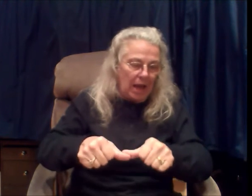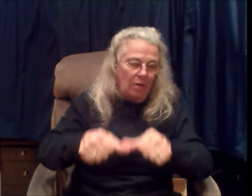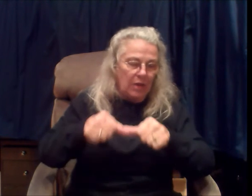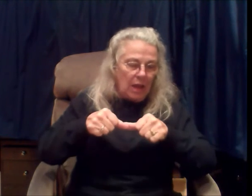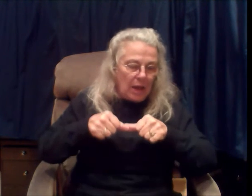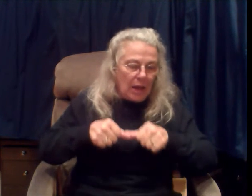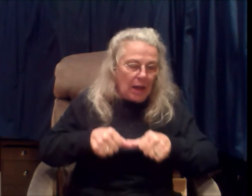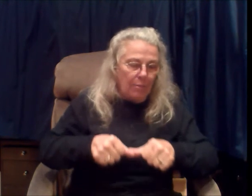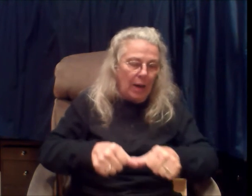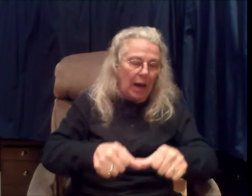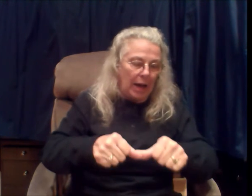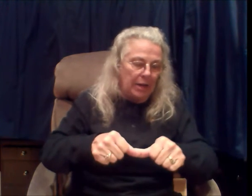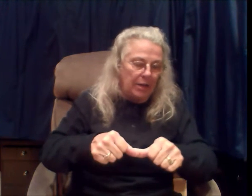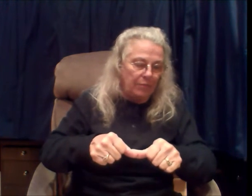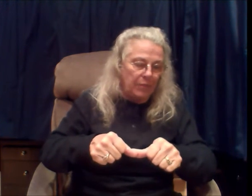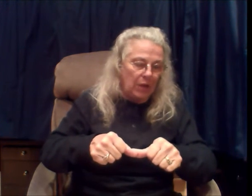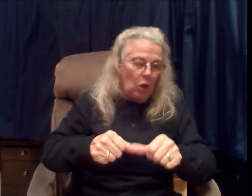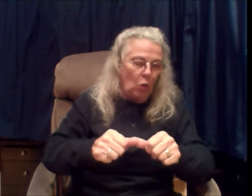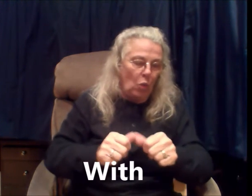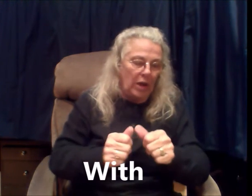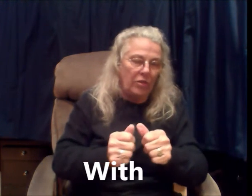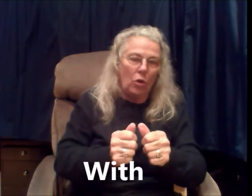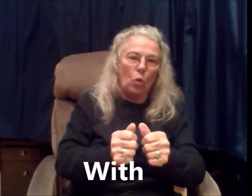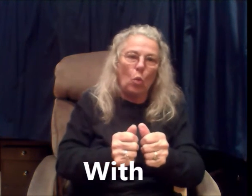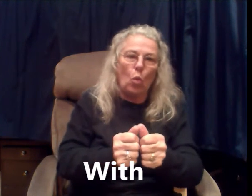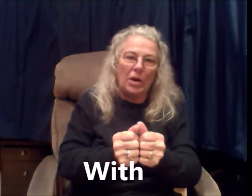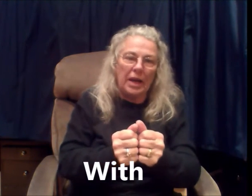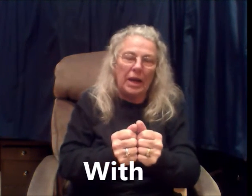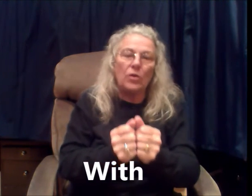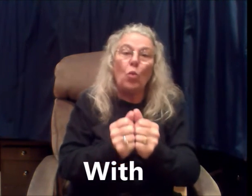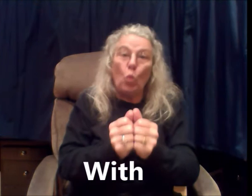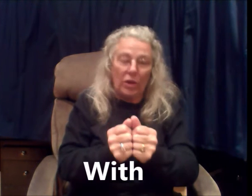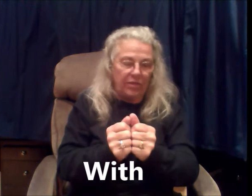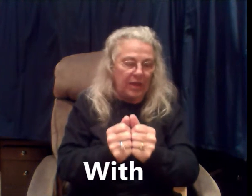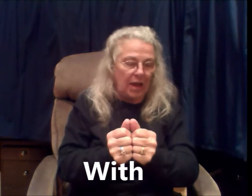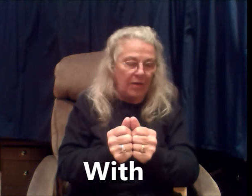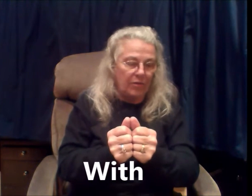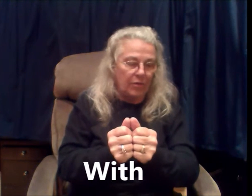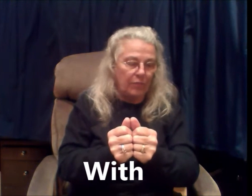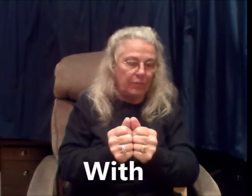out. Abide with one hand with the other.